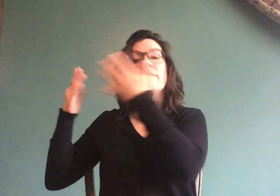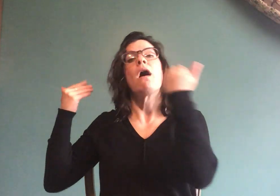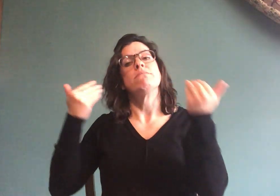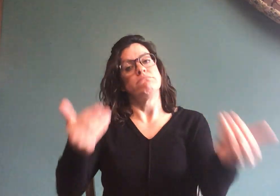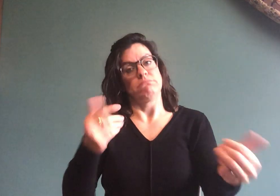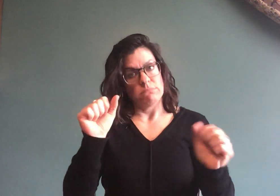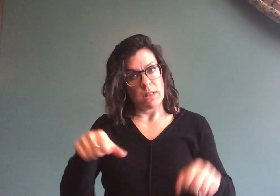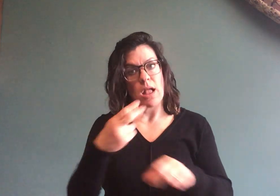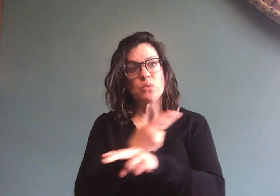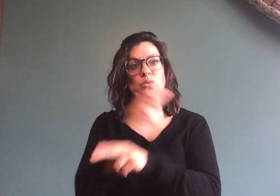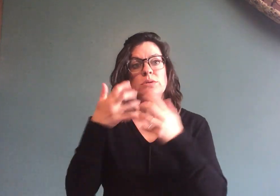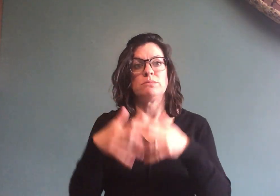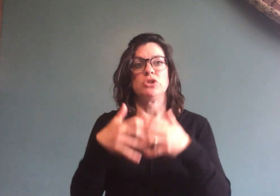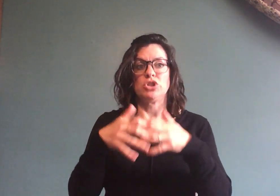Yes. Okay, we all good with that?